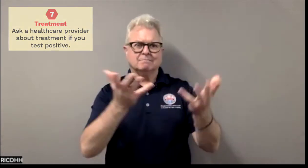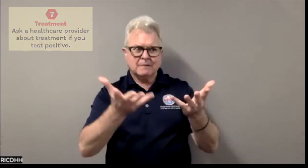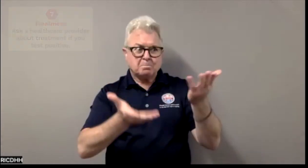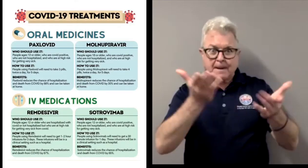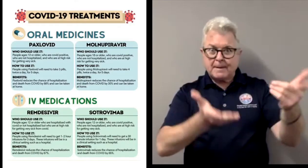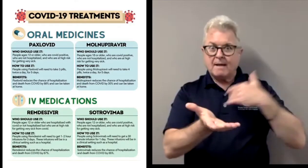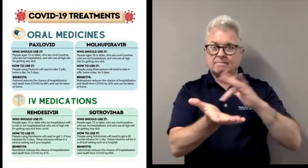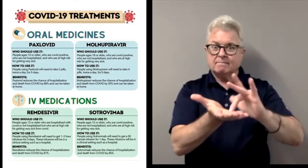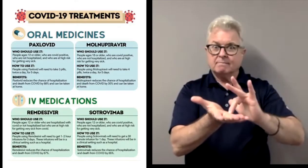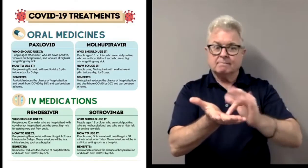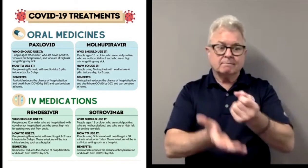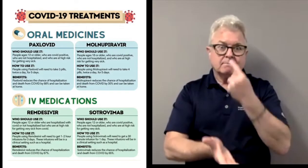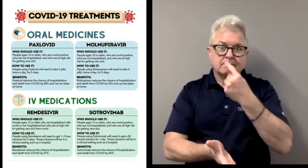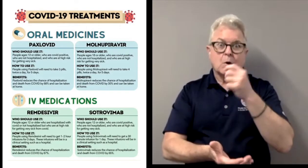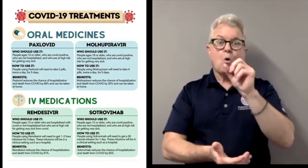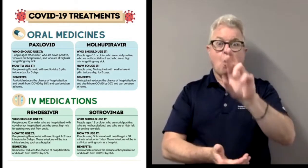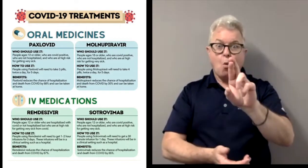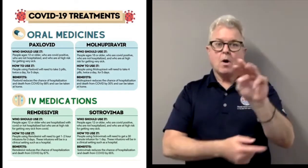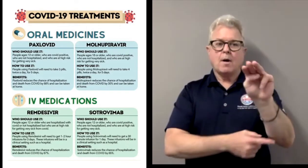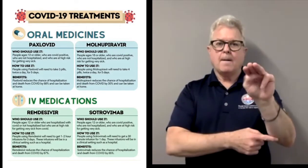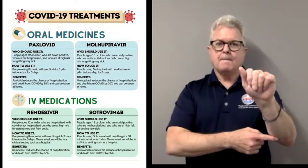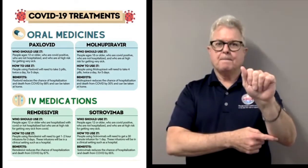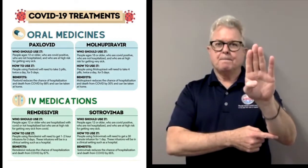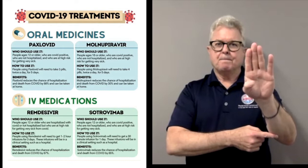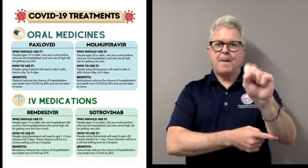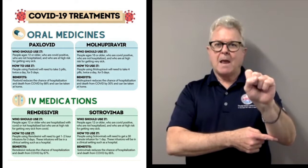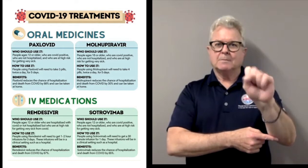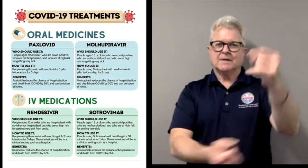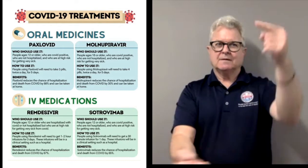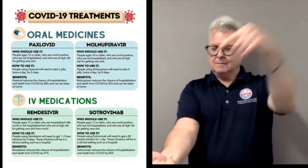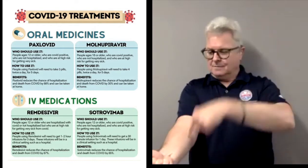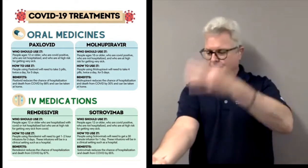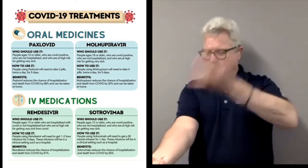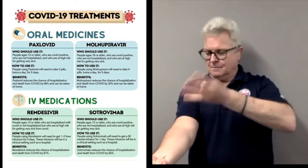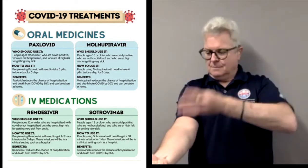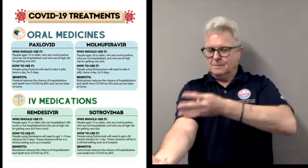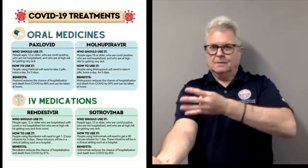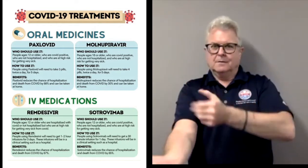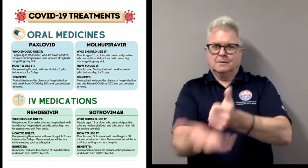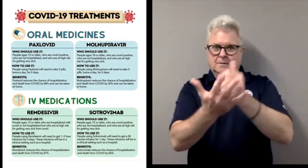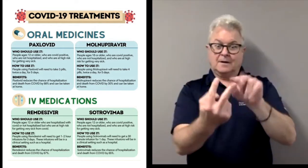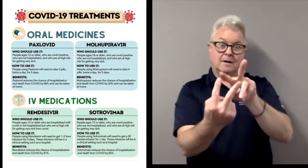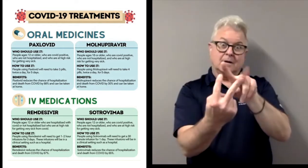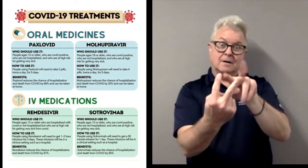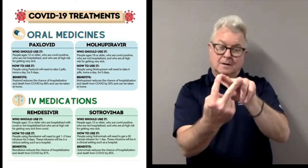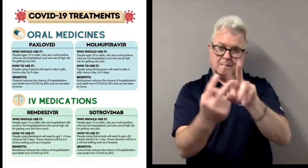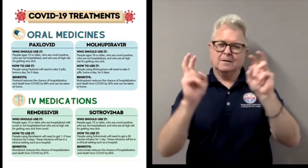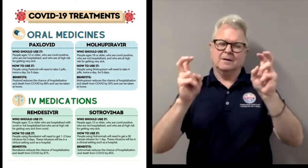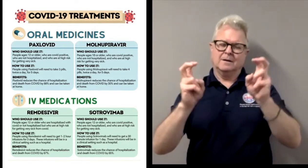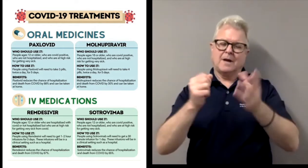Let them know that you've tested positive, and then see what kind of medication they want to give you. They may want to give you an oral medication, or they may want